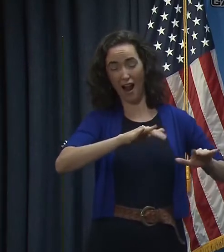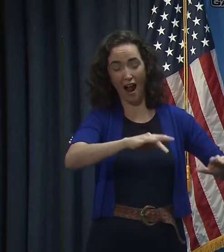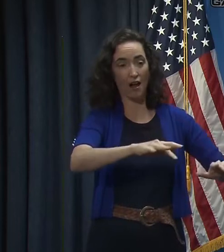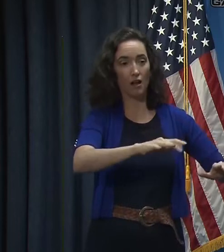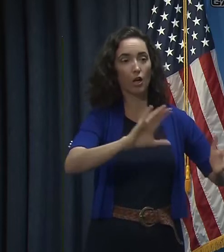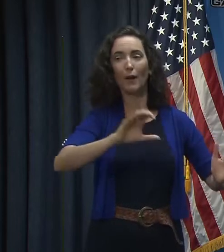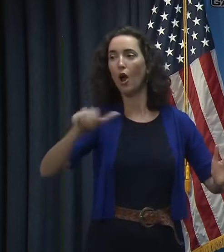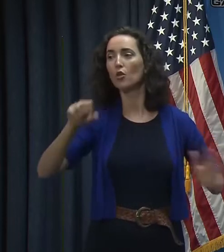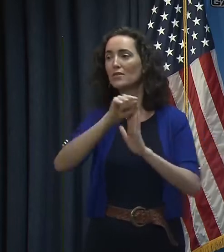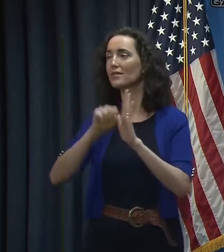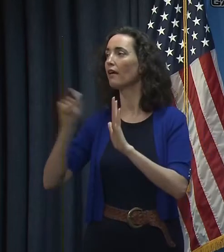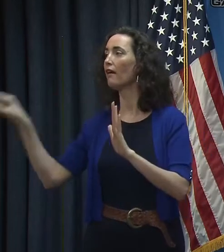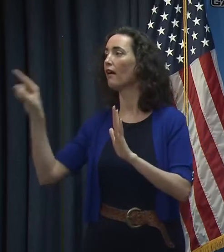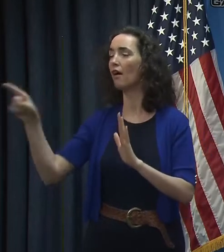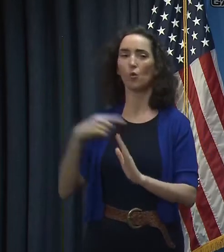neighbors.